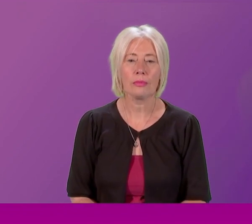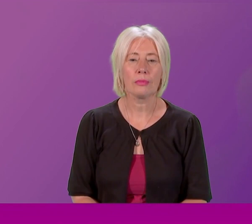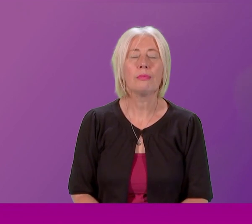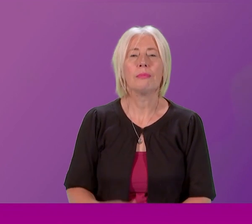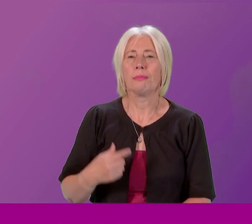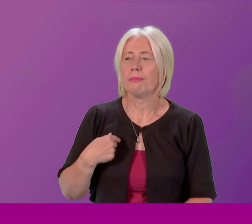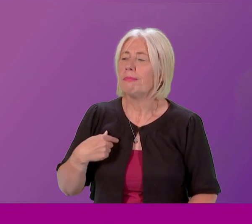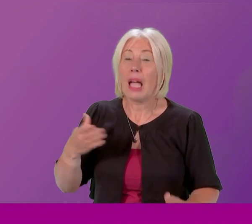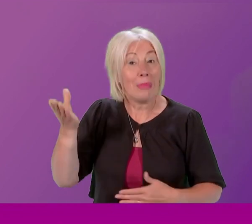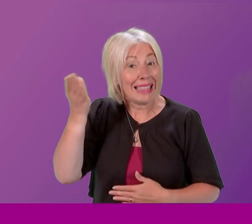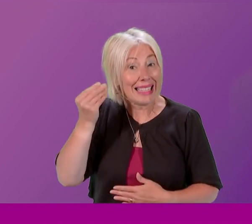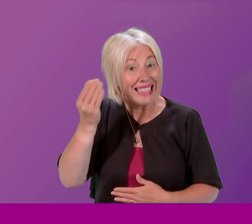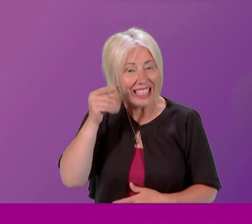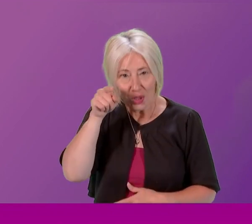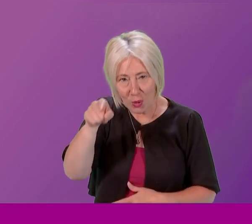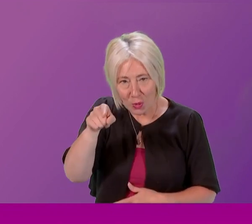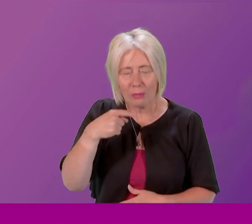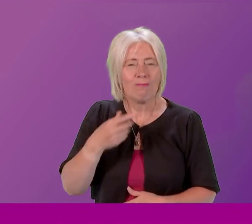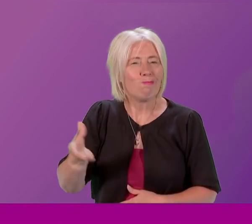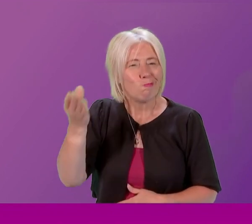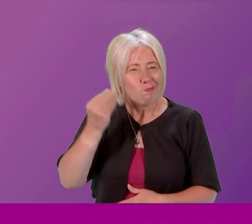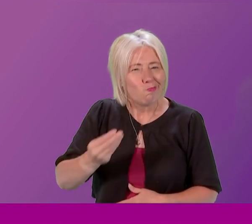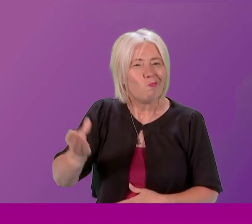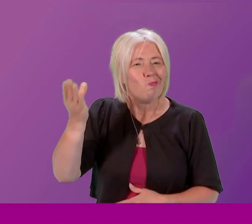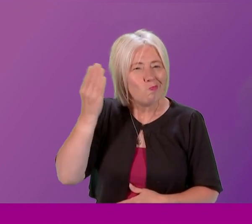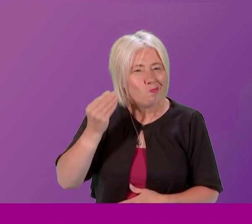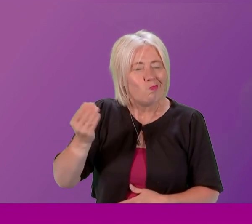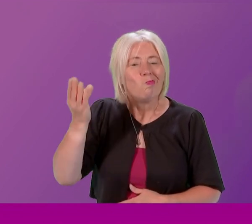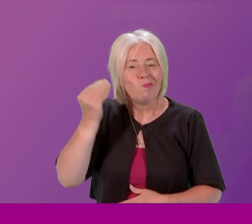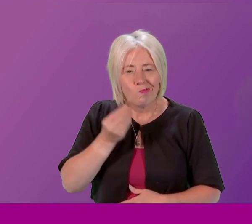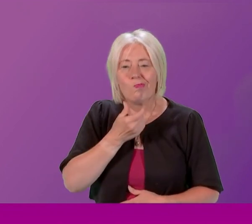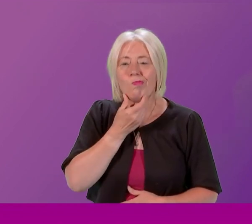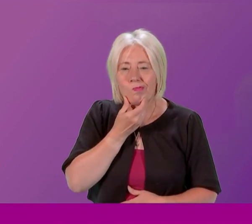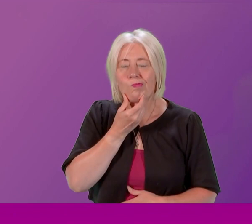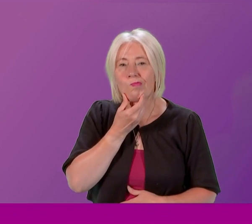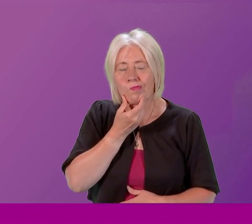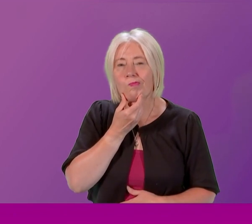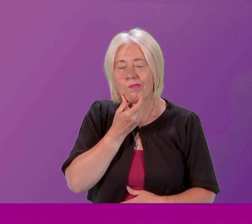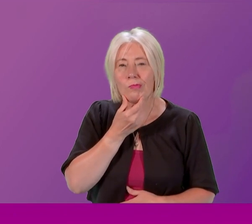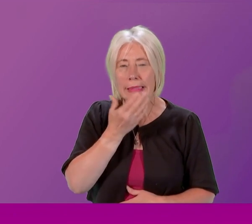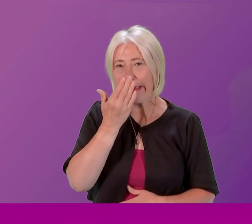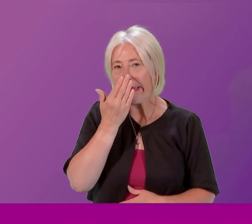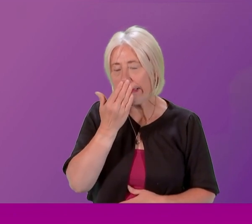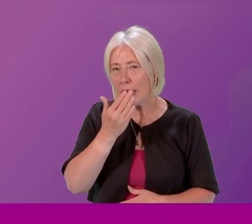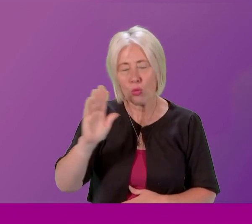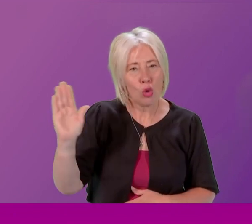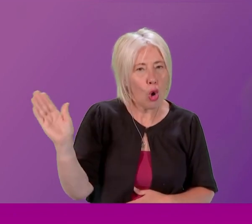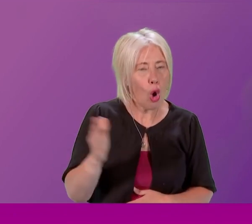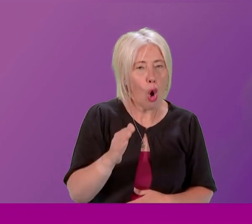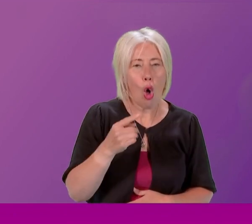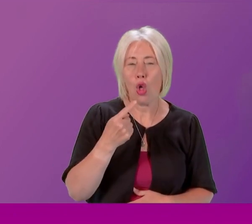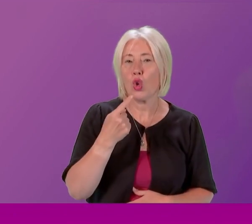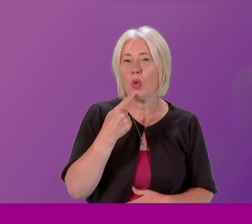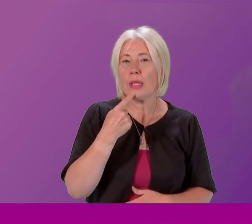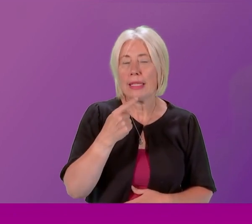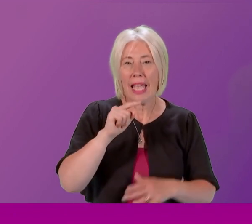I've been listening to you, listening and listening, and it seems to me everything you're saying distills